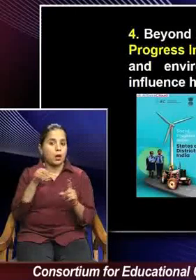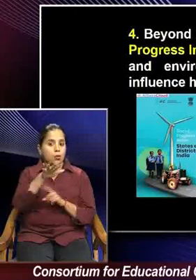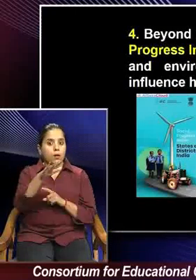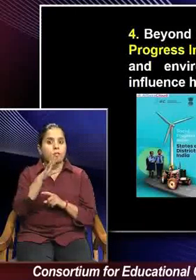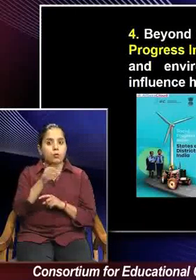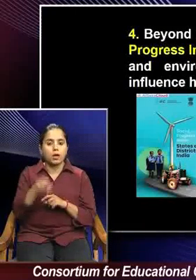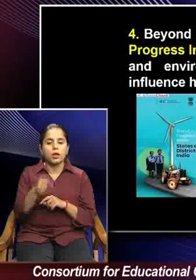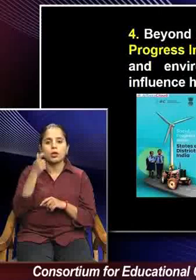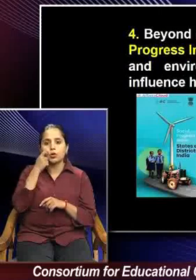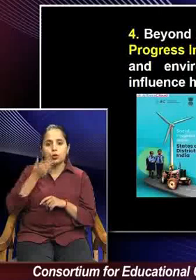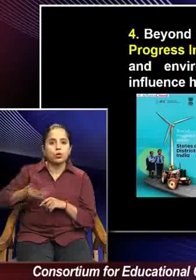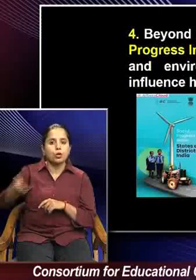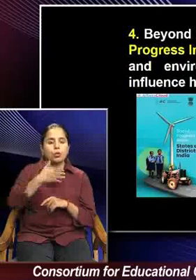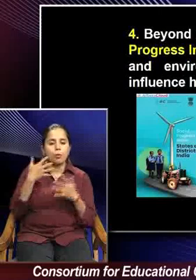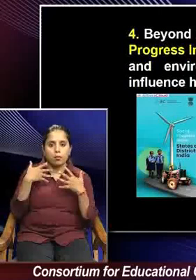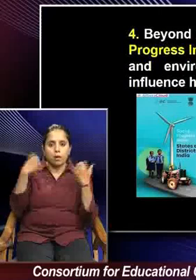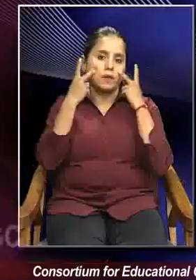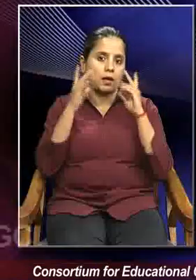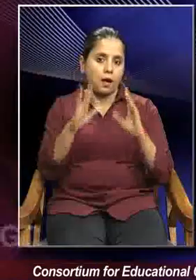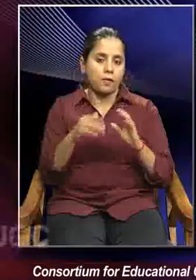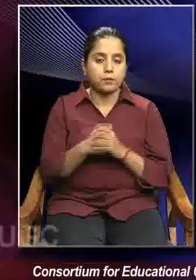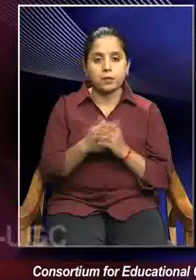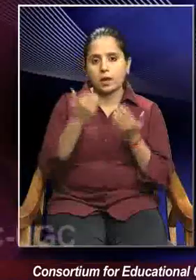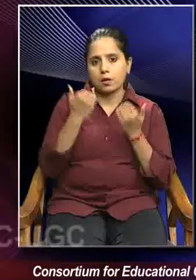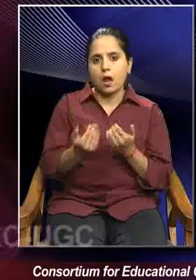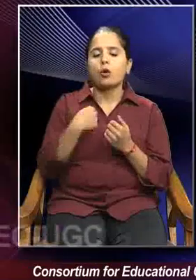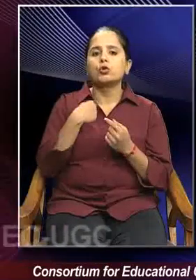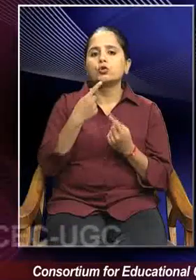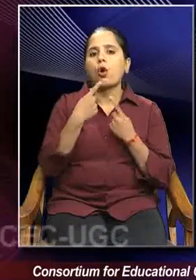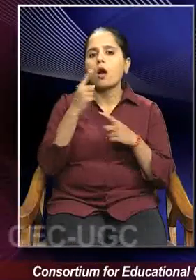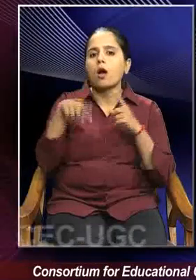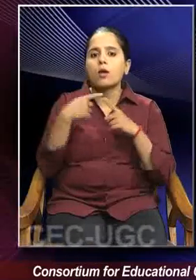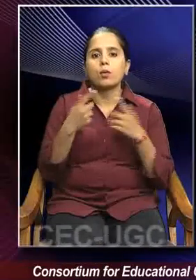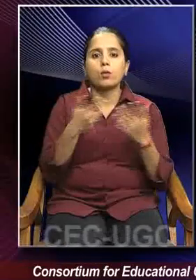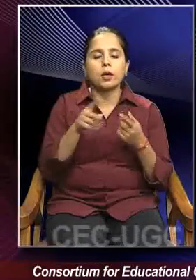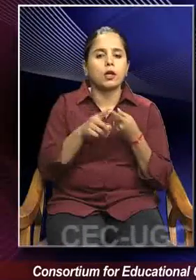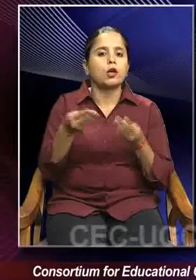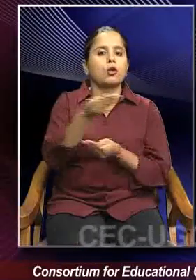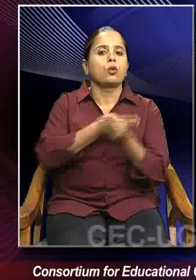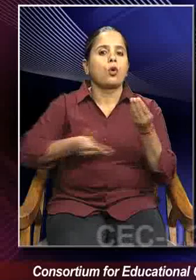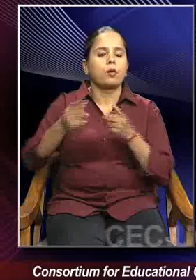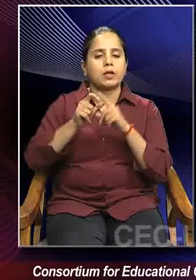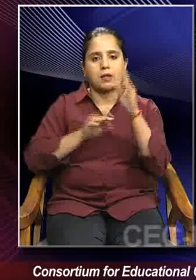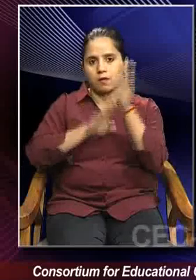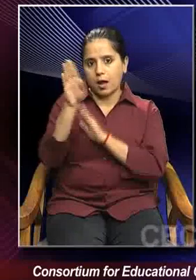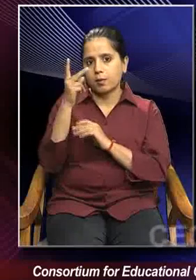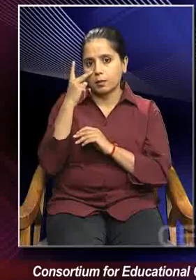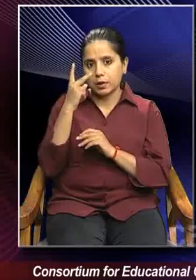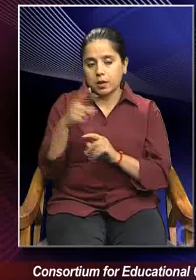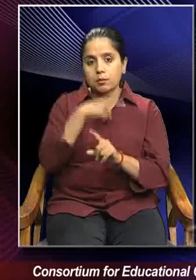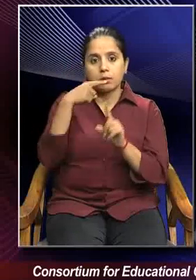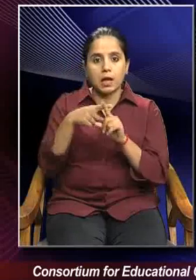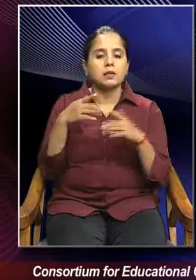the human well-being. Now, let us talk about the economic development and